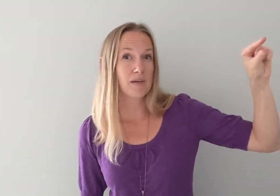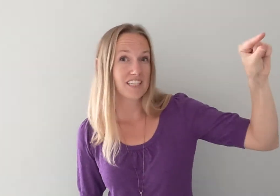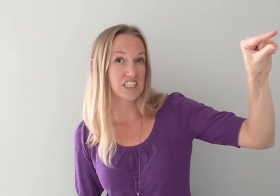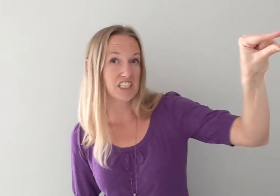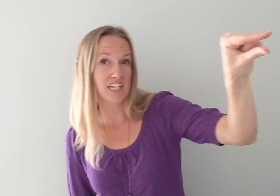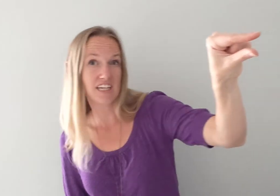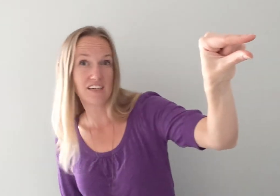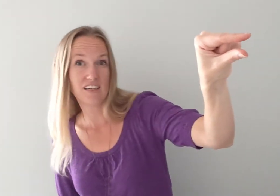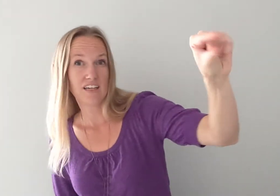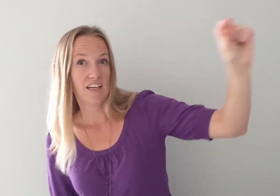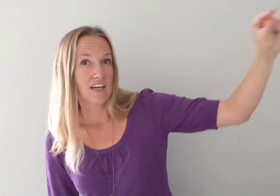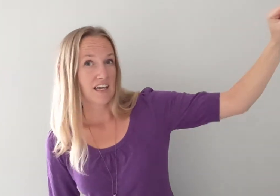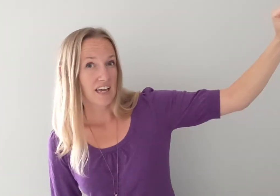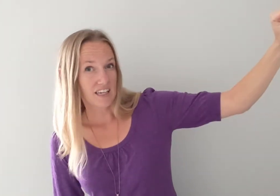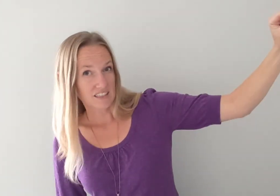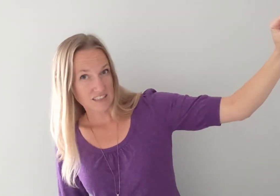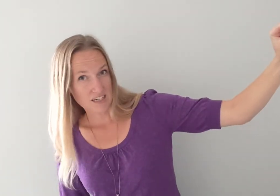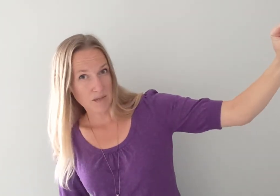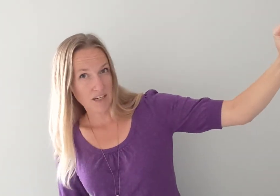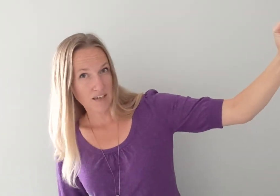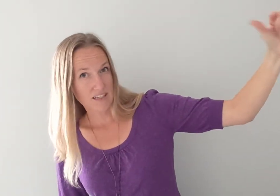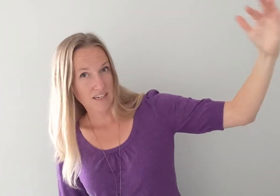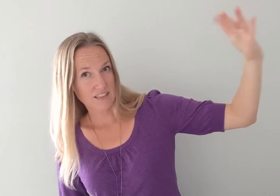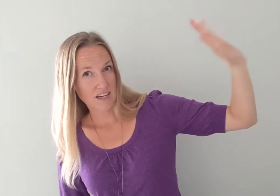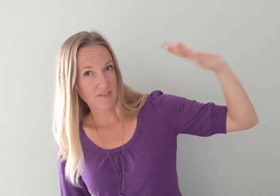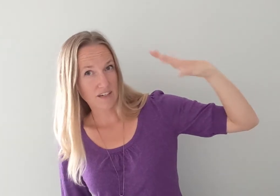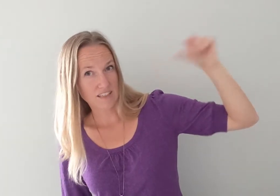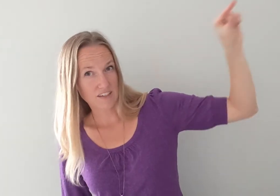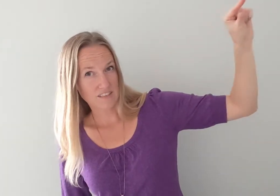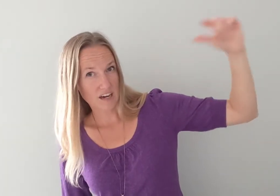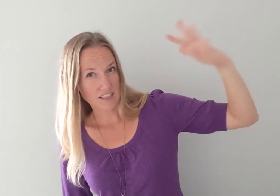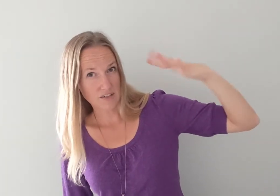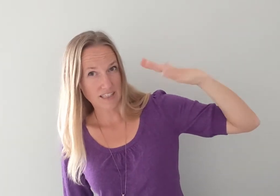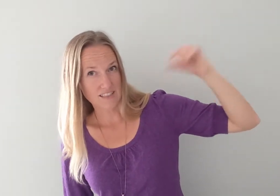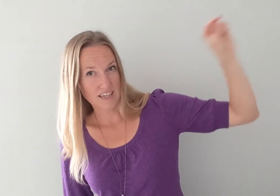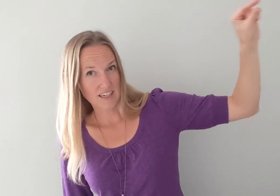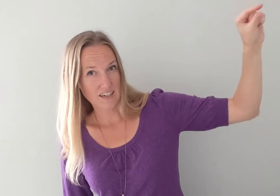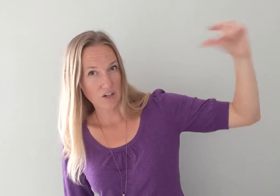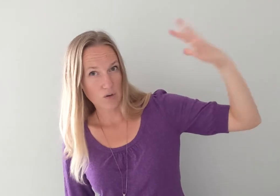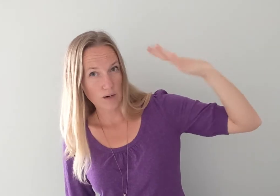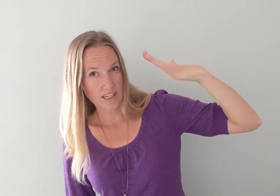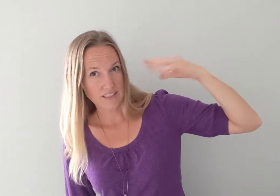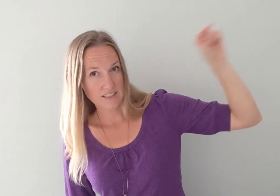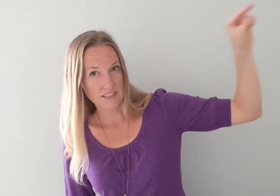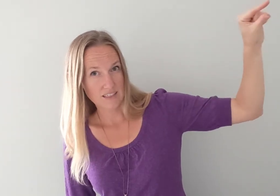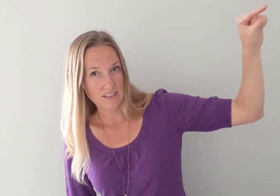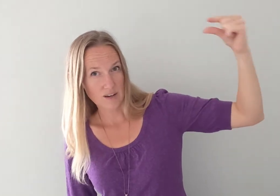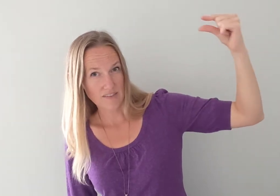make a G. Okay, you start up here and then it kind of falls on you. It's God's grace, okay? Grace. So